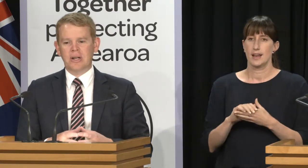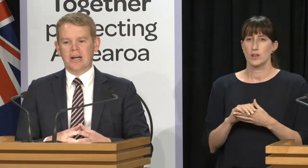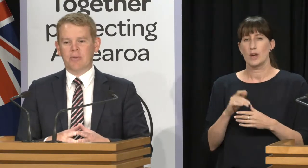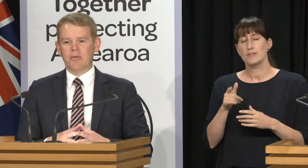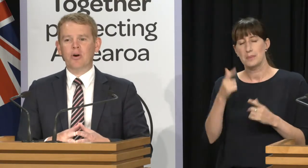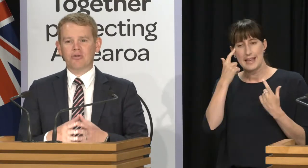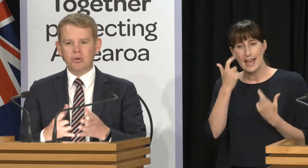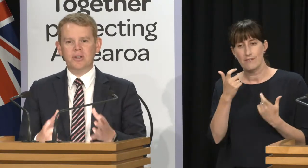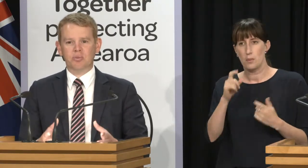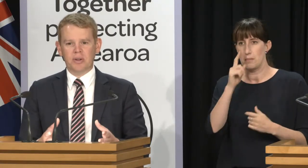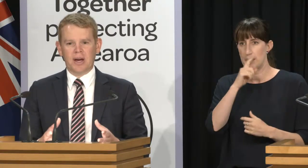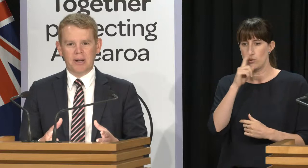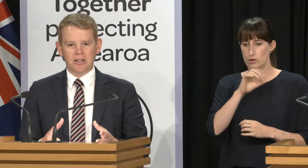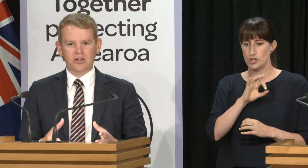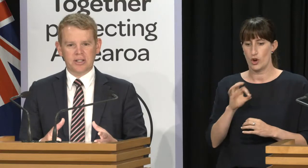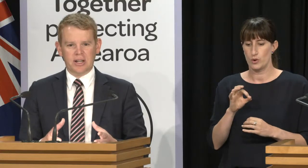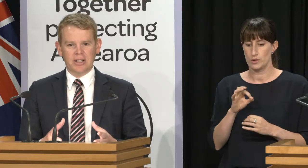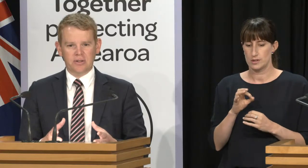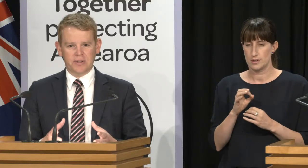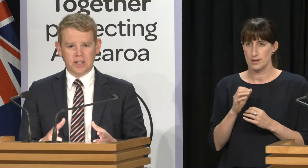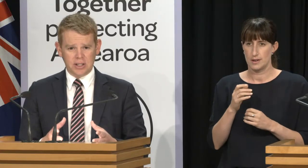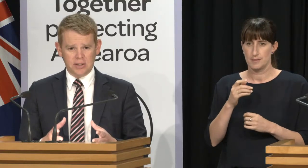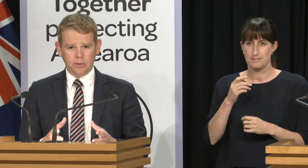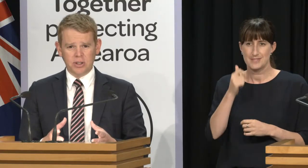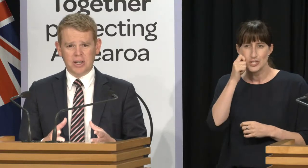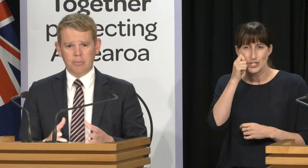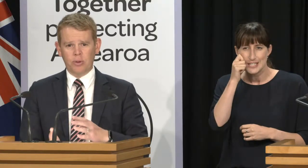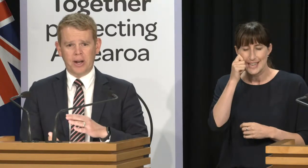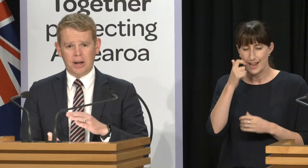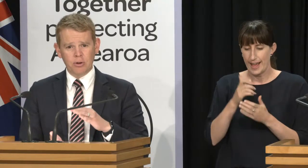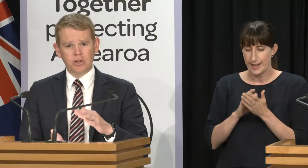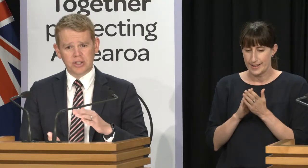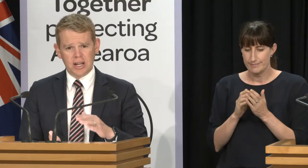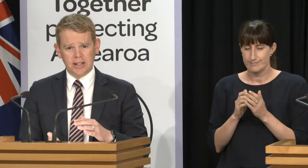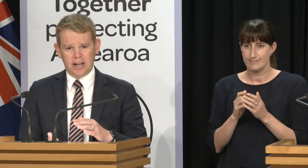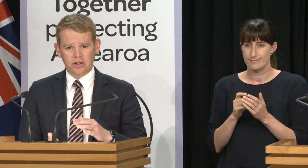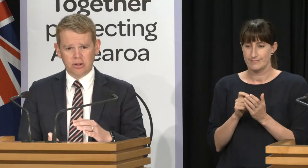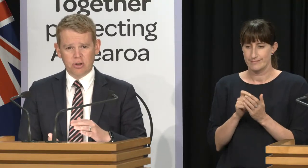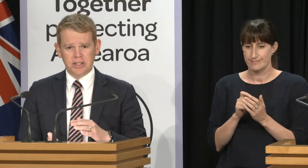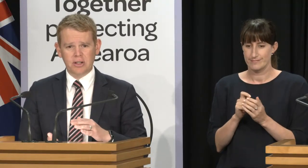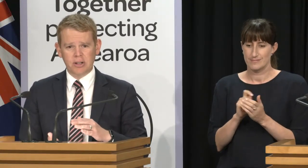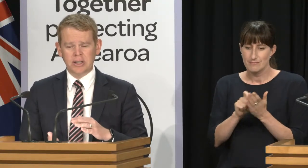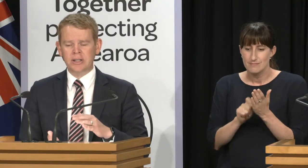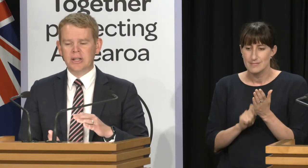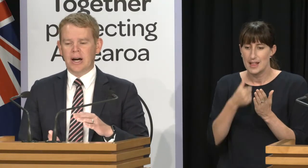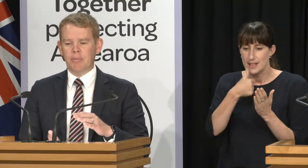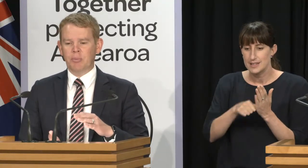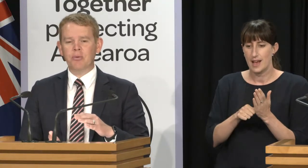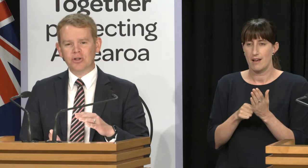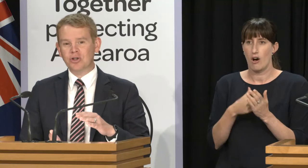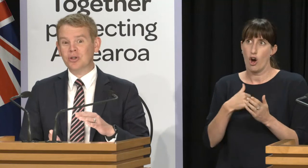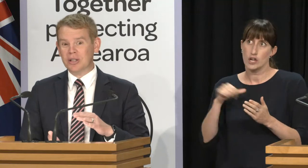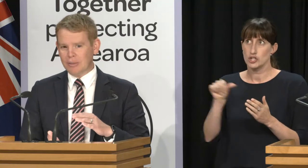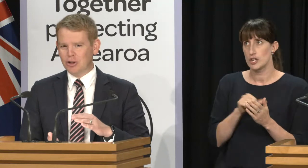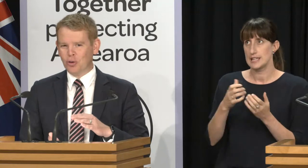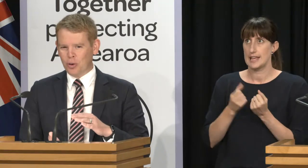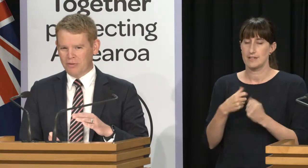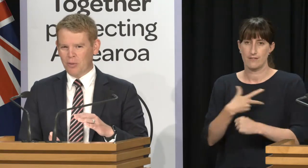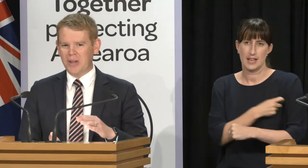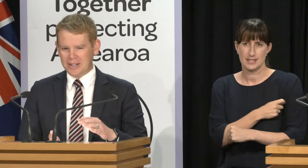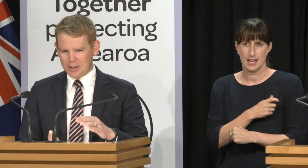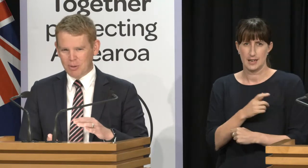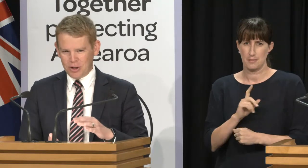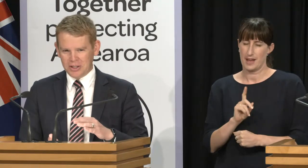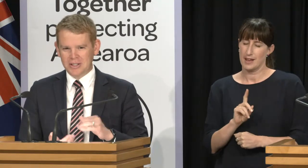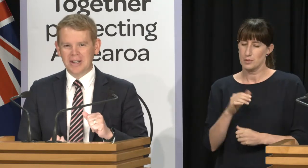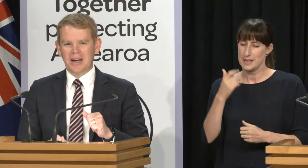So we've worked through this with our managed isolation facilities, for example, and the emergency allocation criteria, and we will certainly be drawing